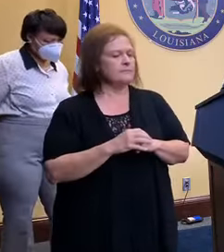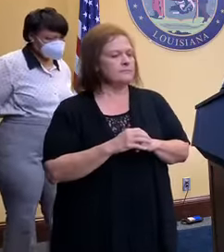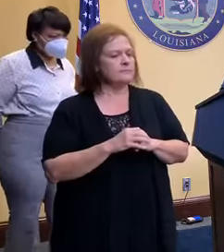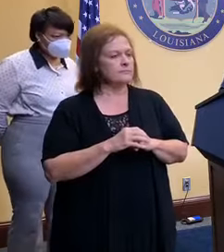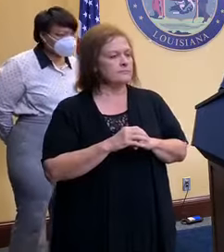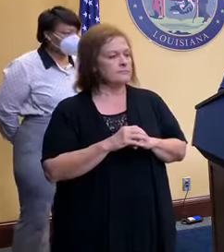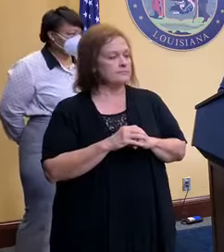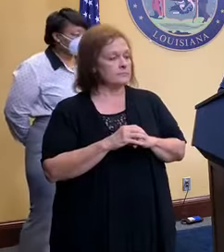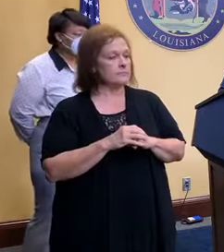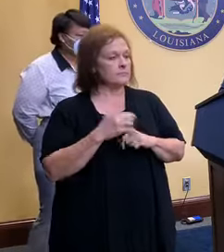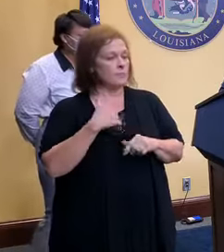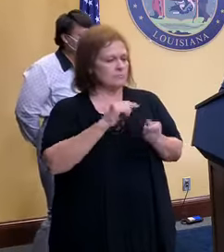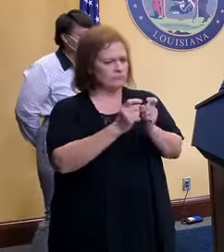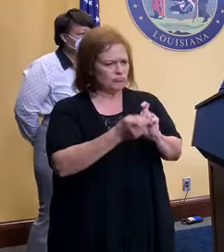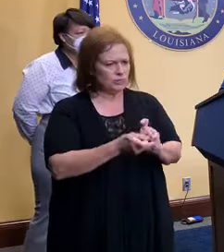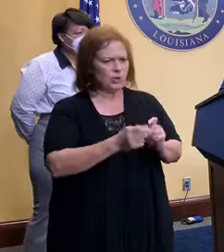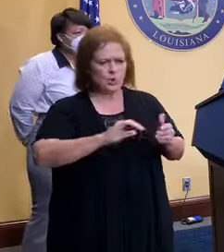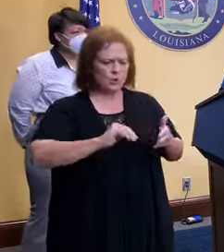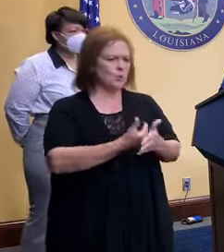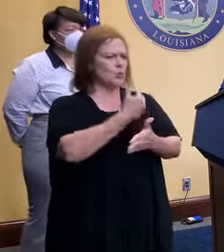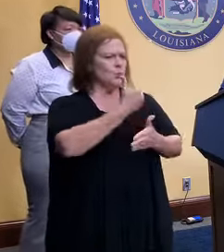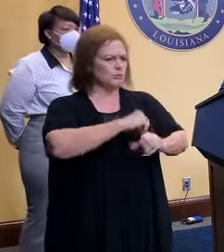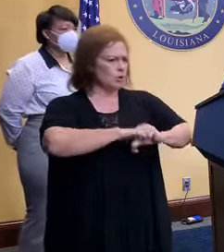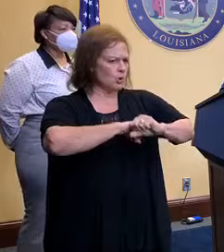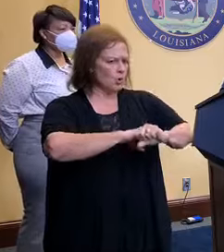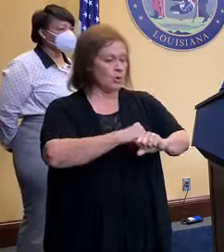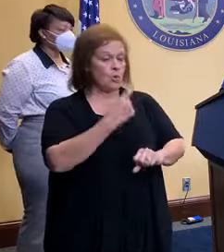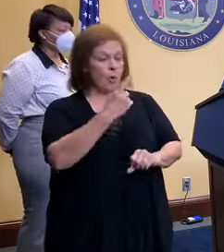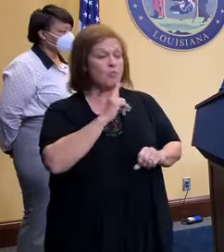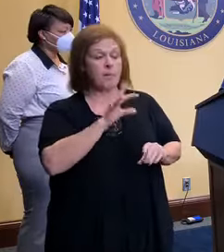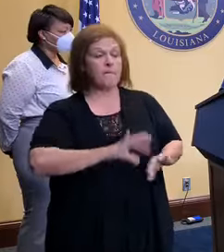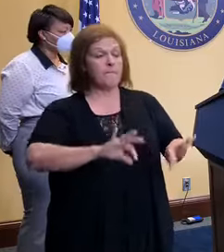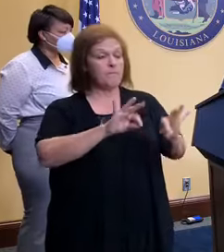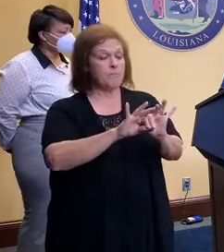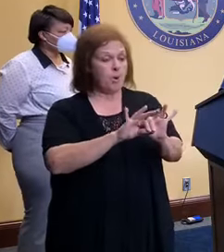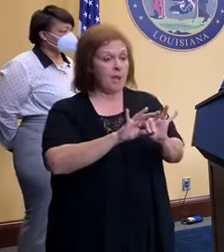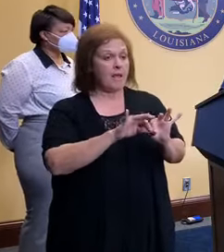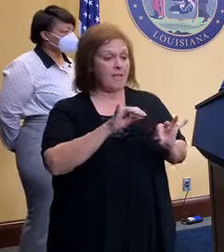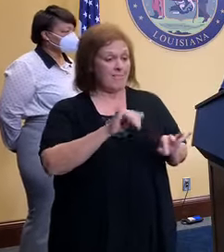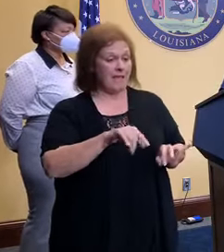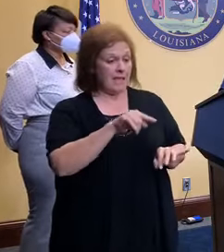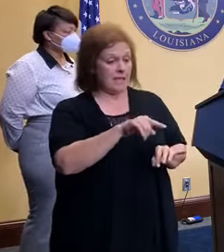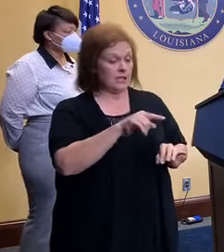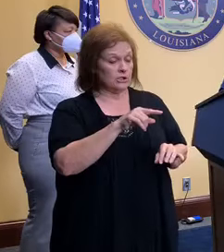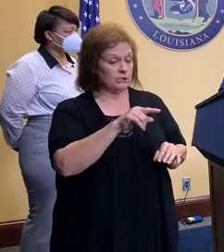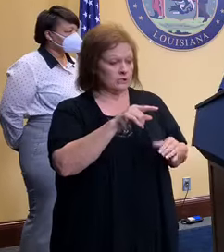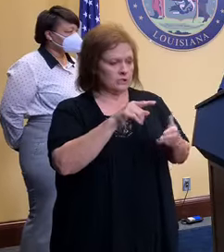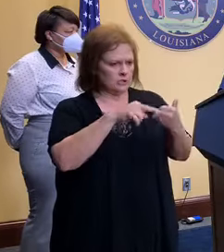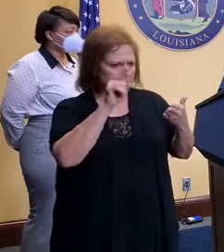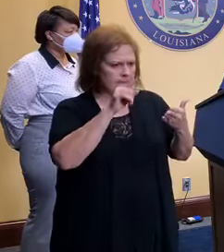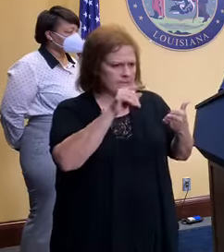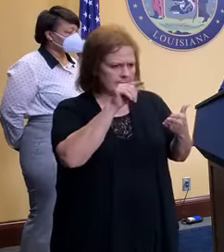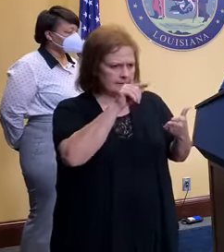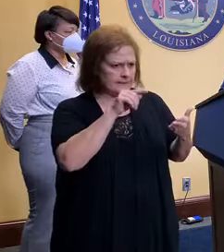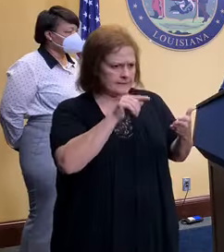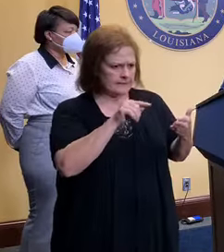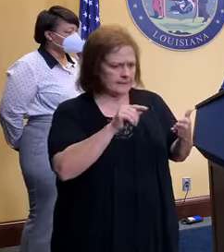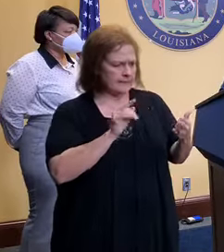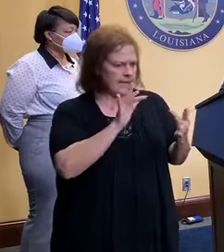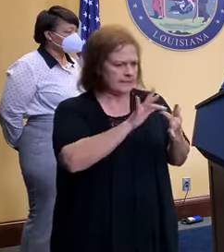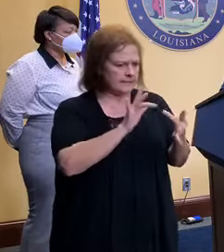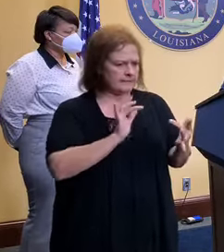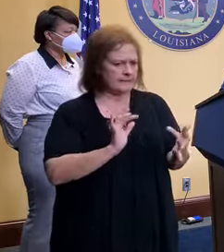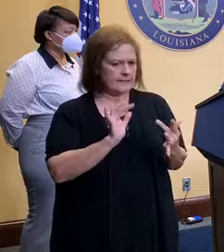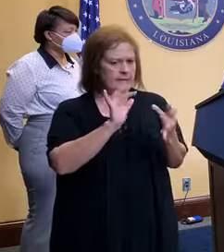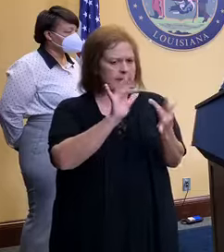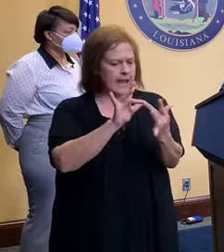So we implemented new security tools, and one is very important. It actually checks that each device that connects to our network